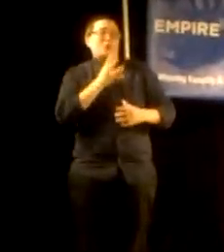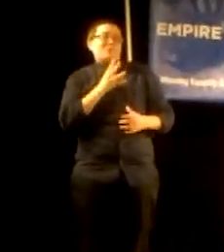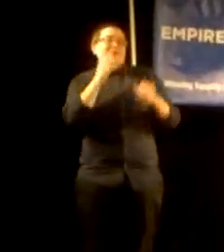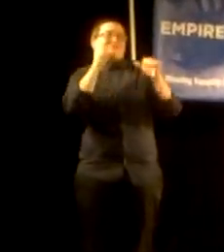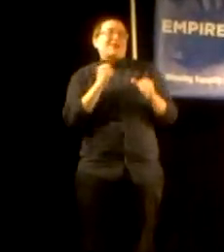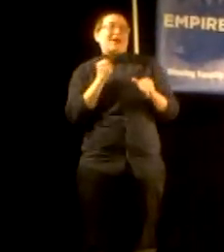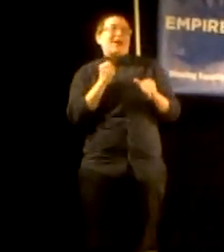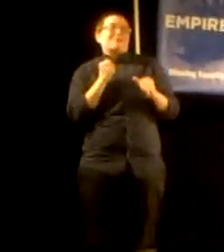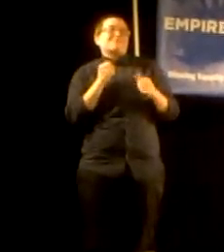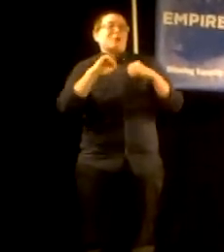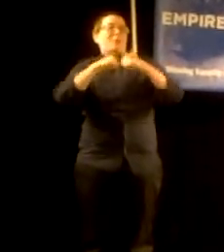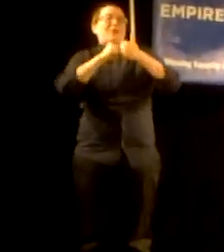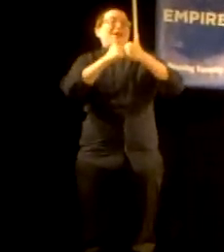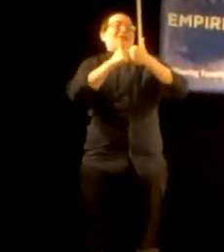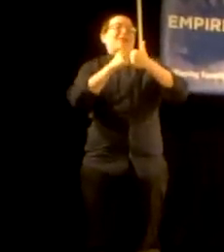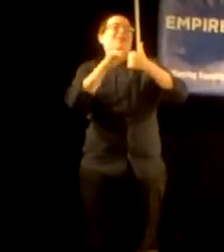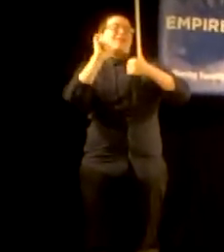allowed to compete.